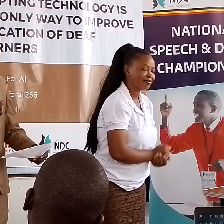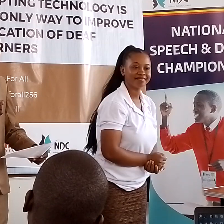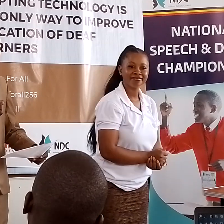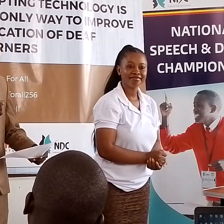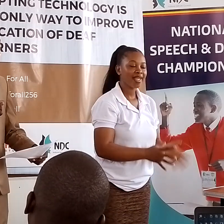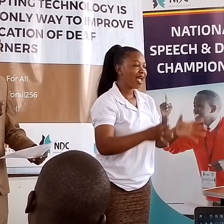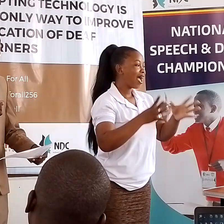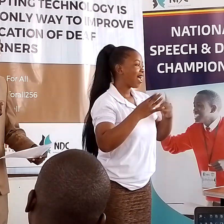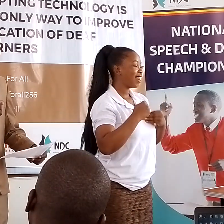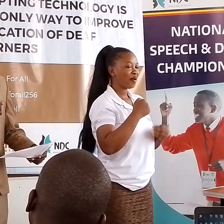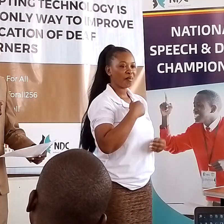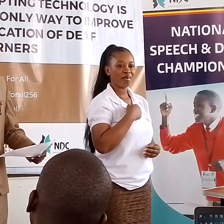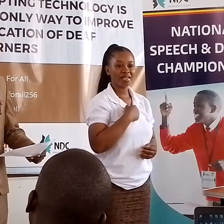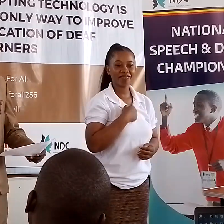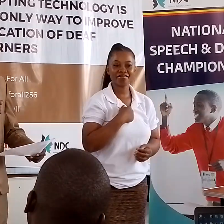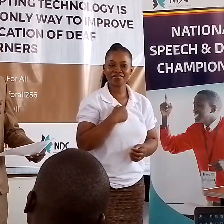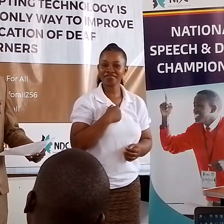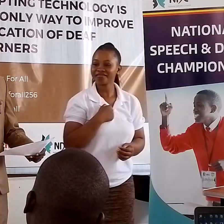allow me